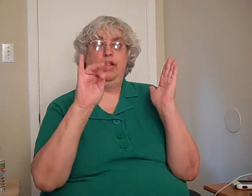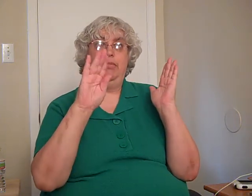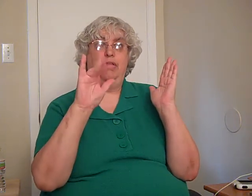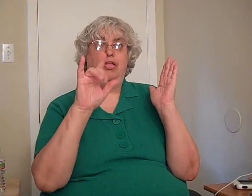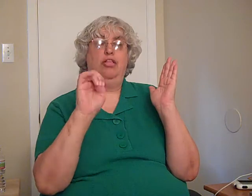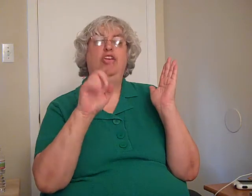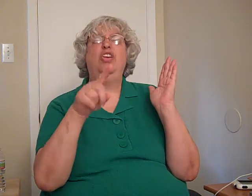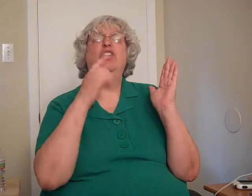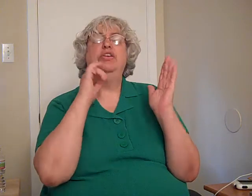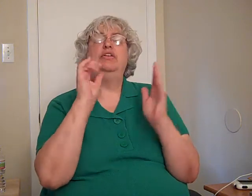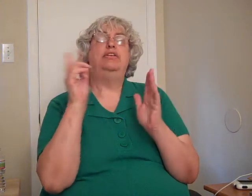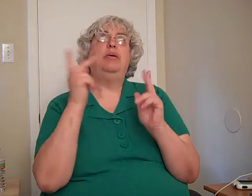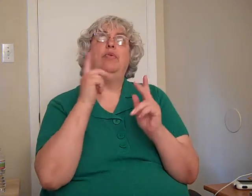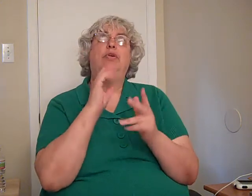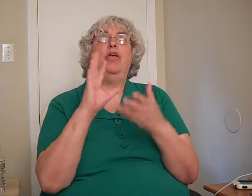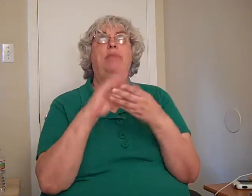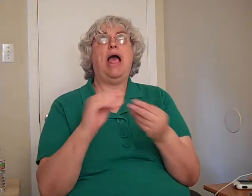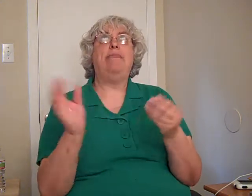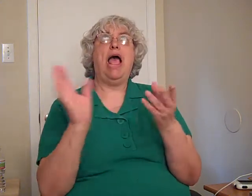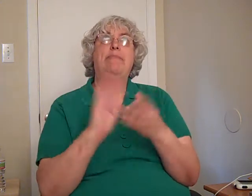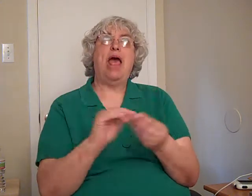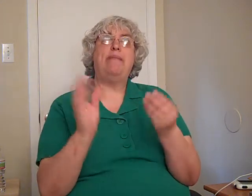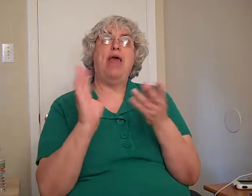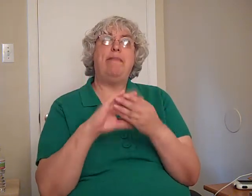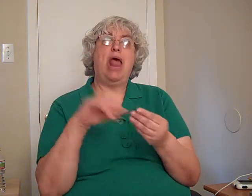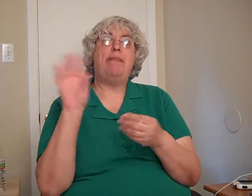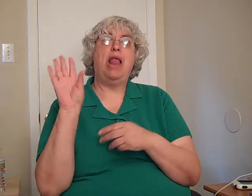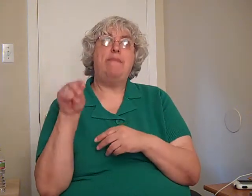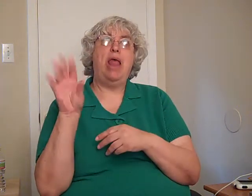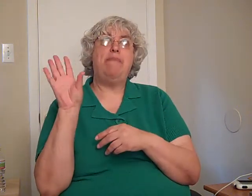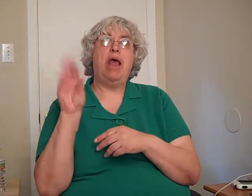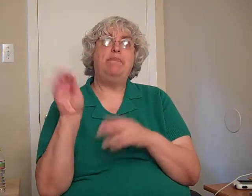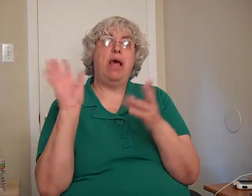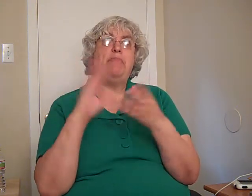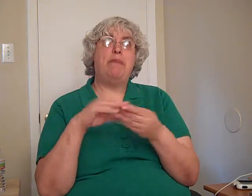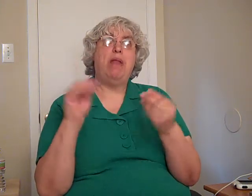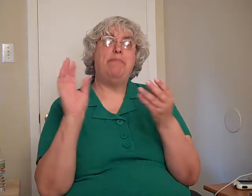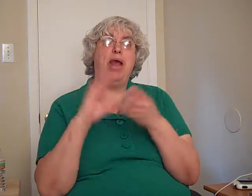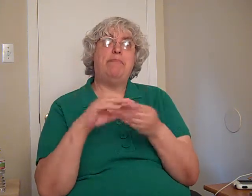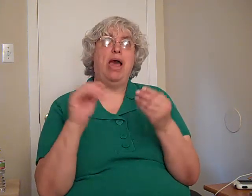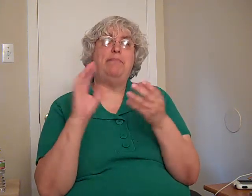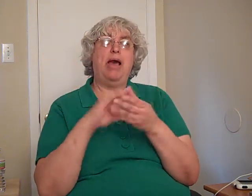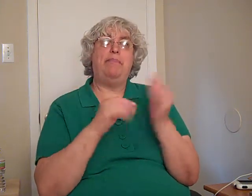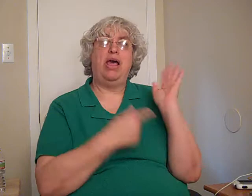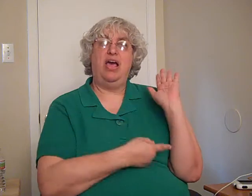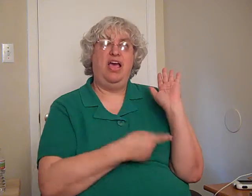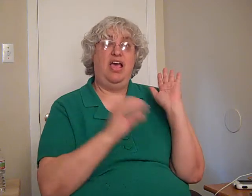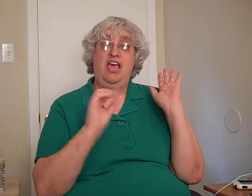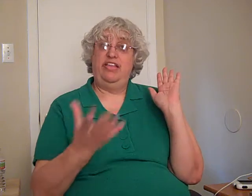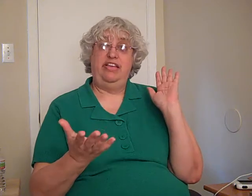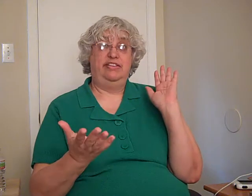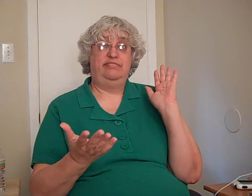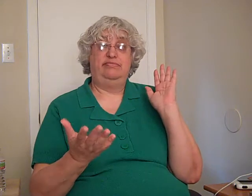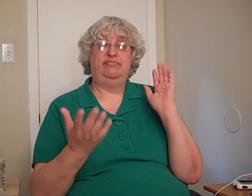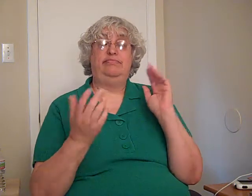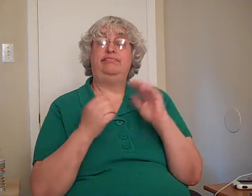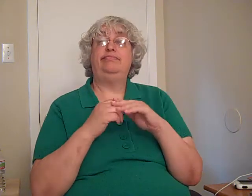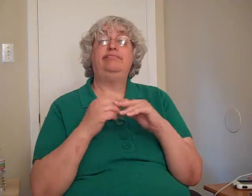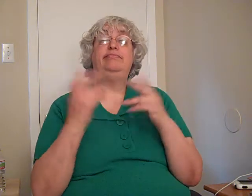just one of those people that loves to run your mouth and talk, and you're never pointing at anything else, then honestly people are